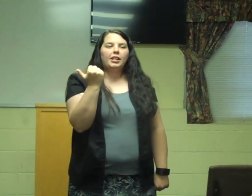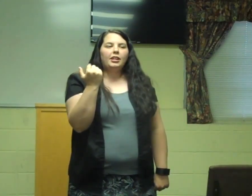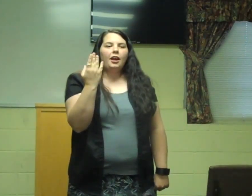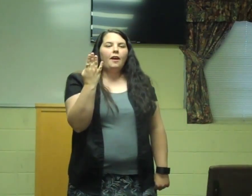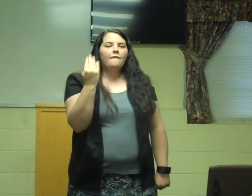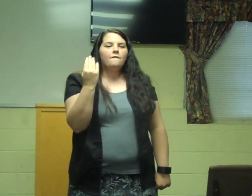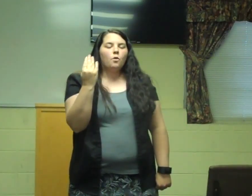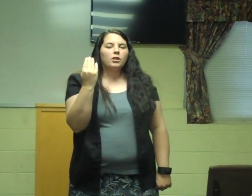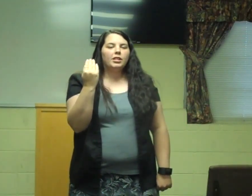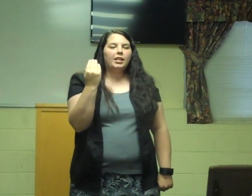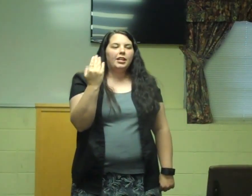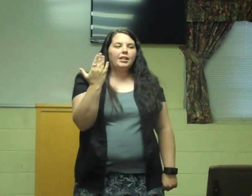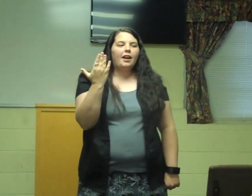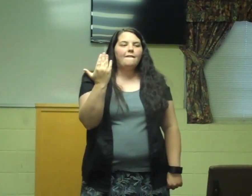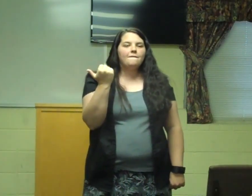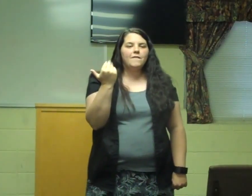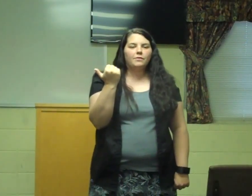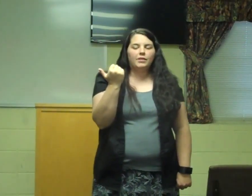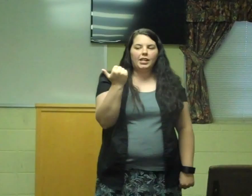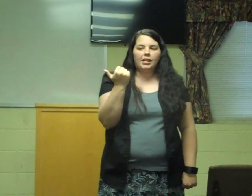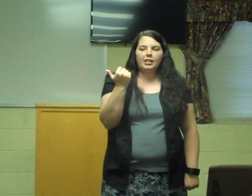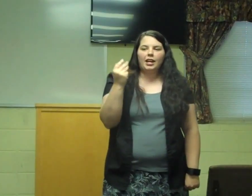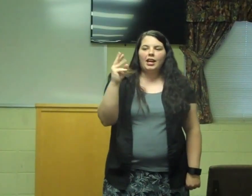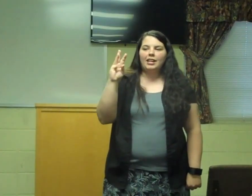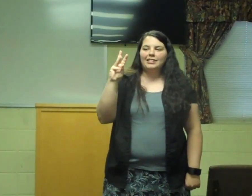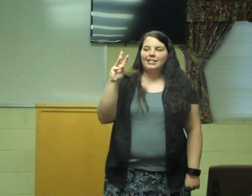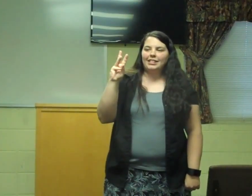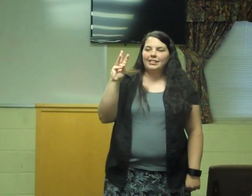13, 14, 15,